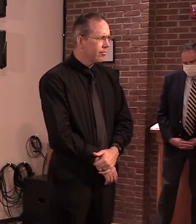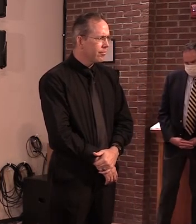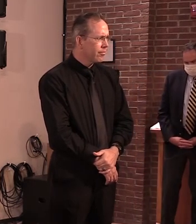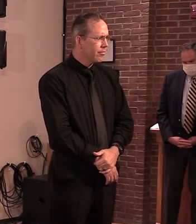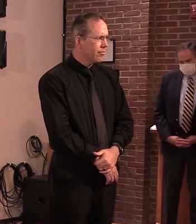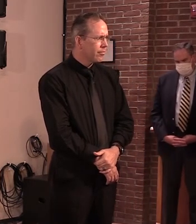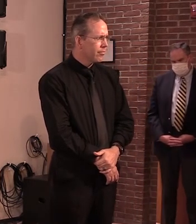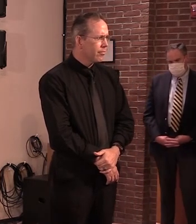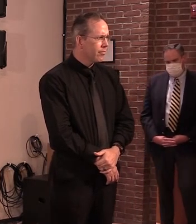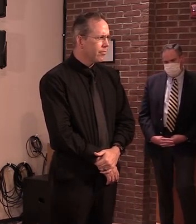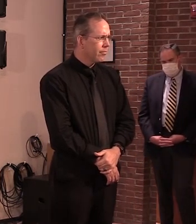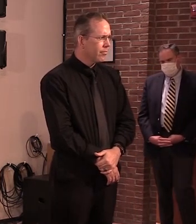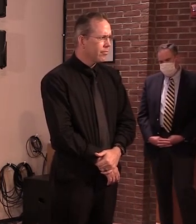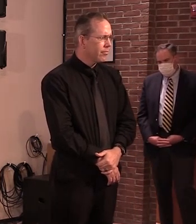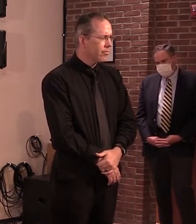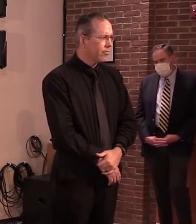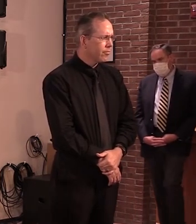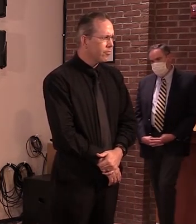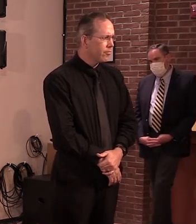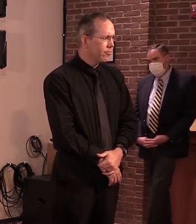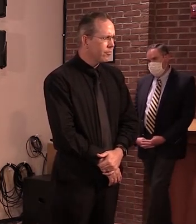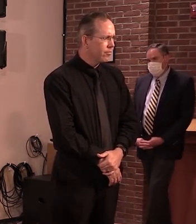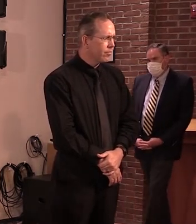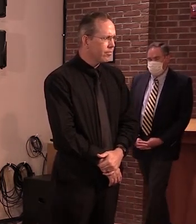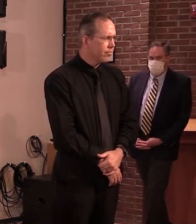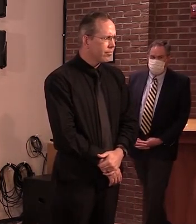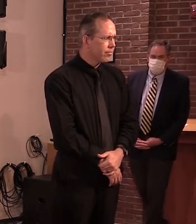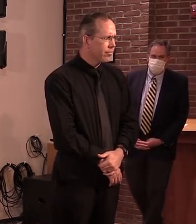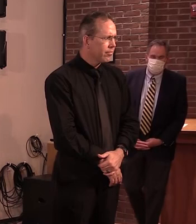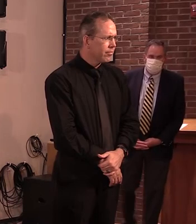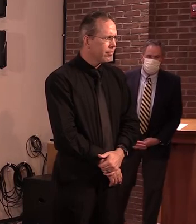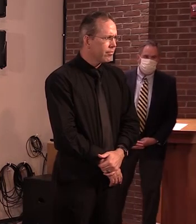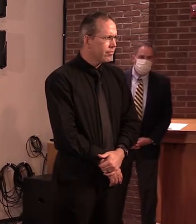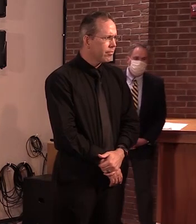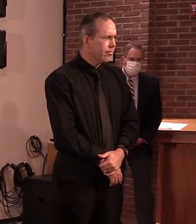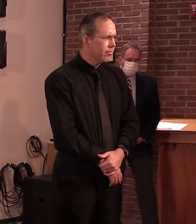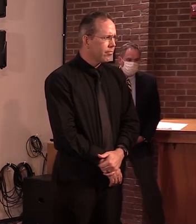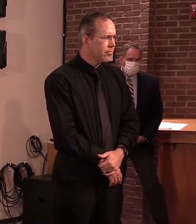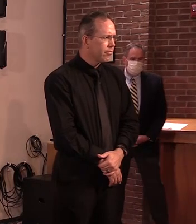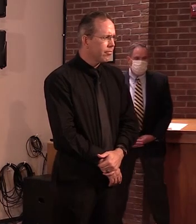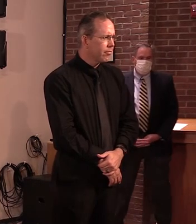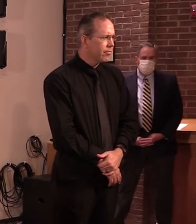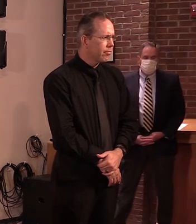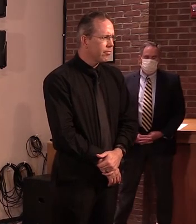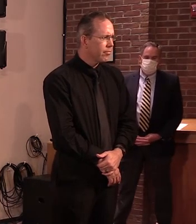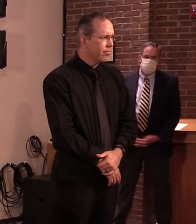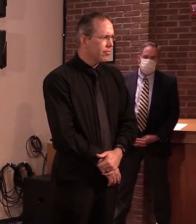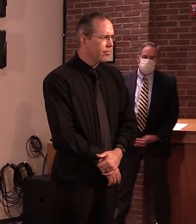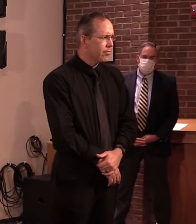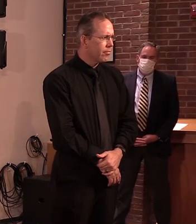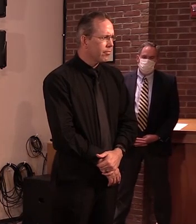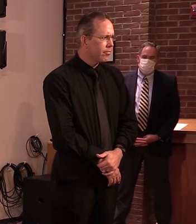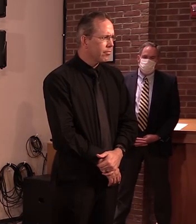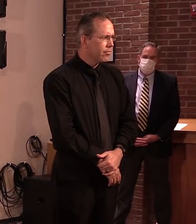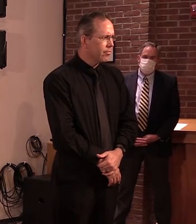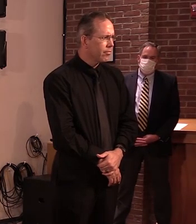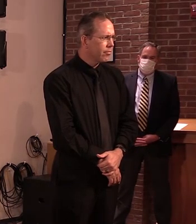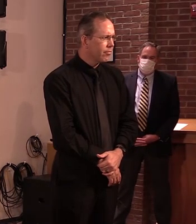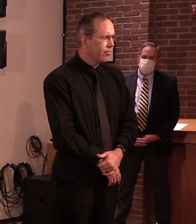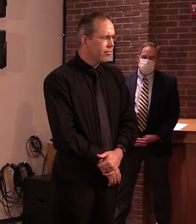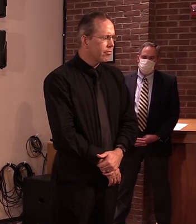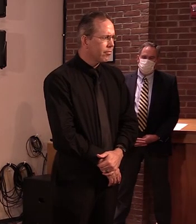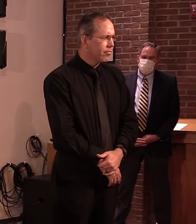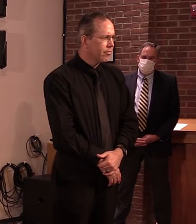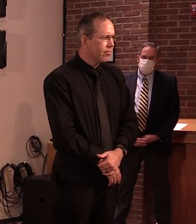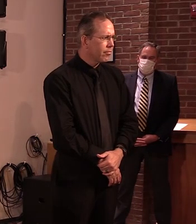down? Plus, this puts a massive strain on those surrounding schools with plans created for their current students. So how will the